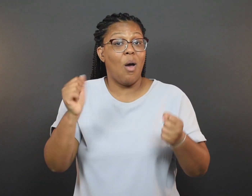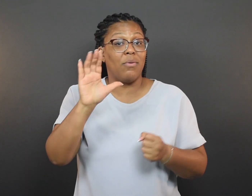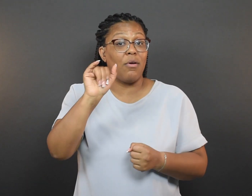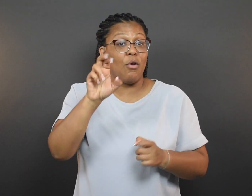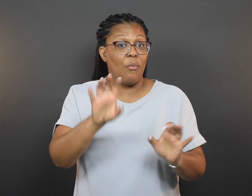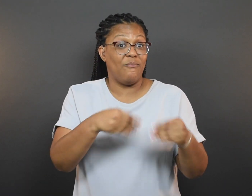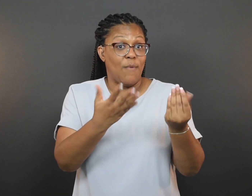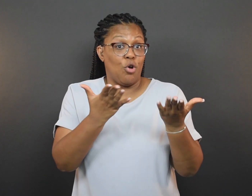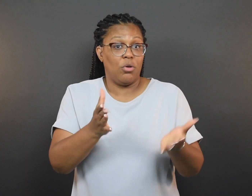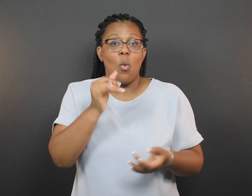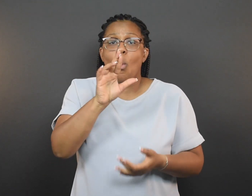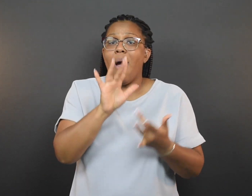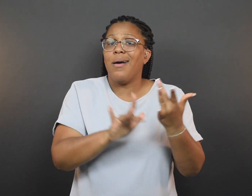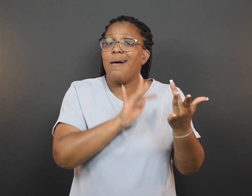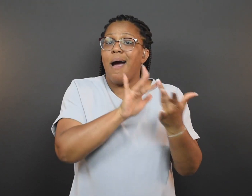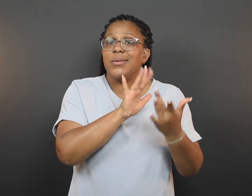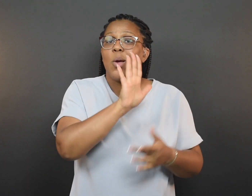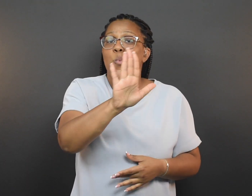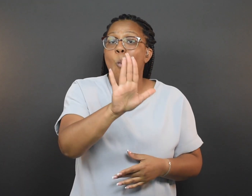healthcare provider or contact your